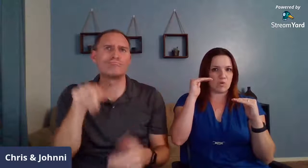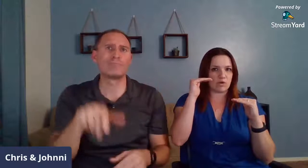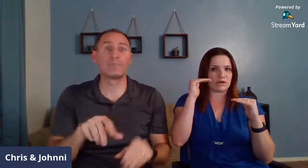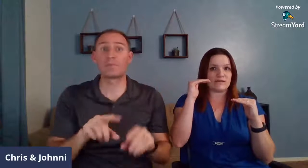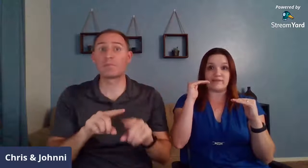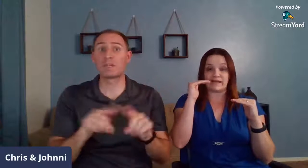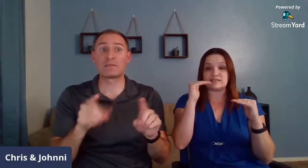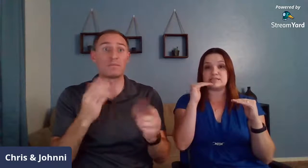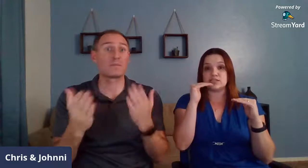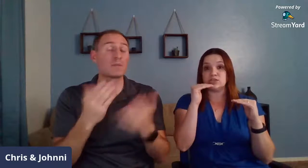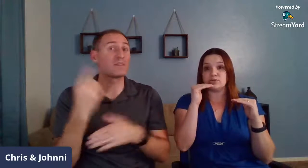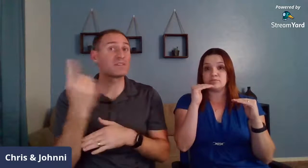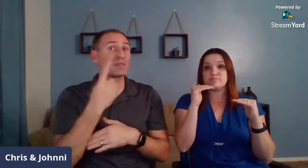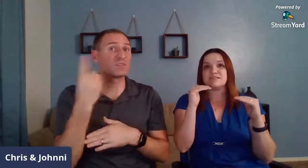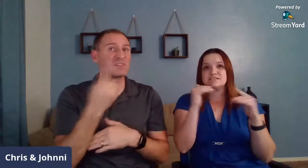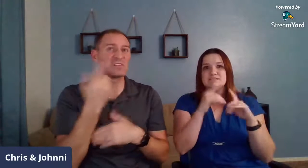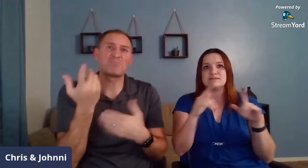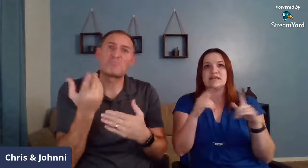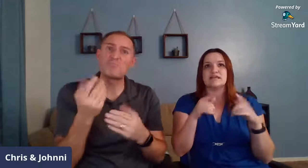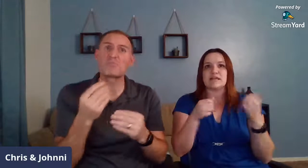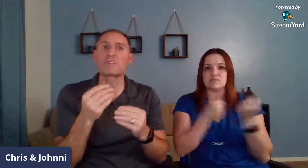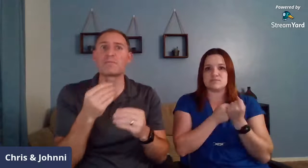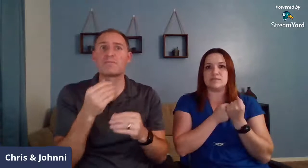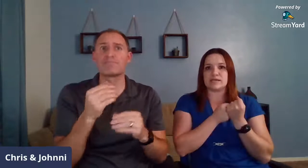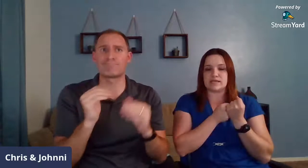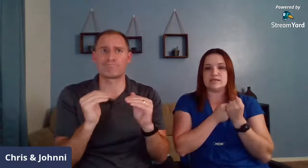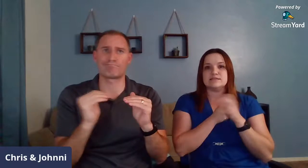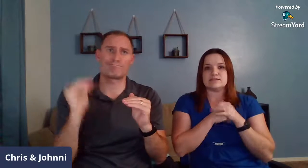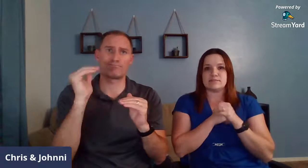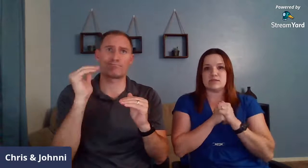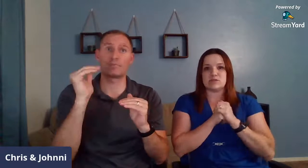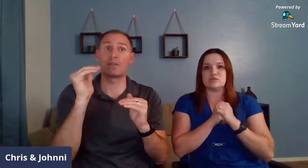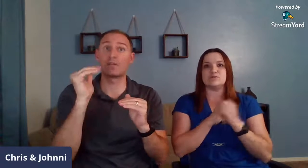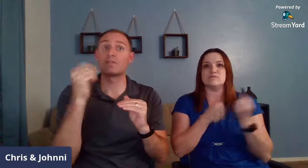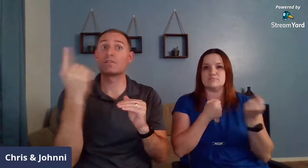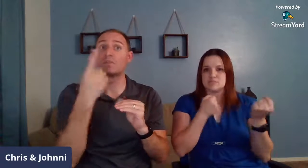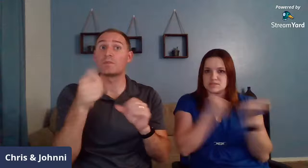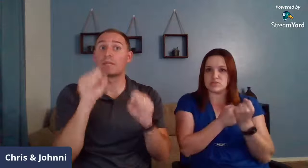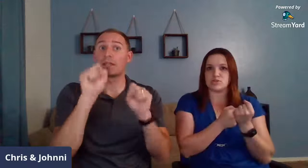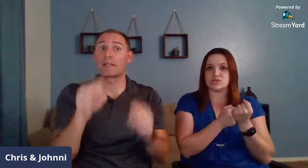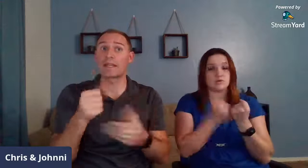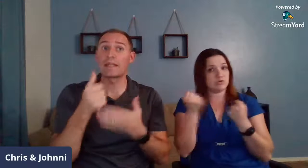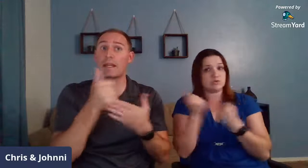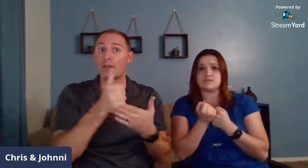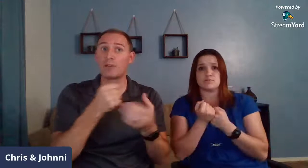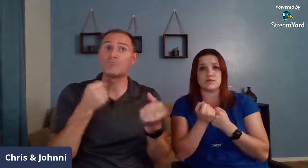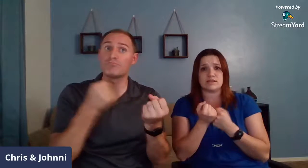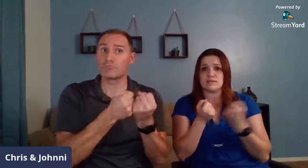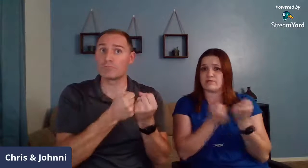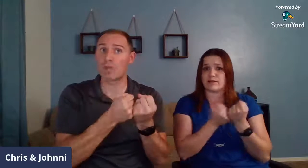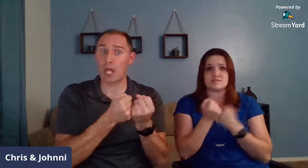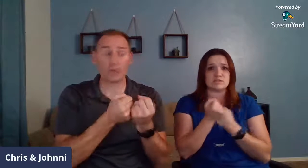more advanced than you to be that language buddy, somebody who can support you and you can support them, vice versa.